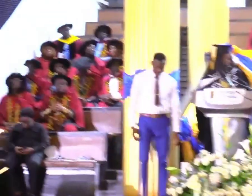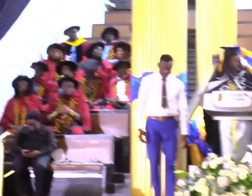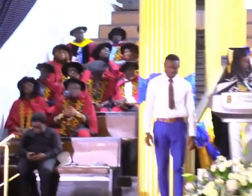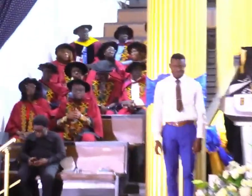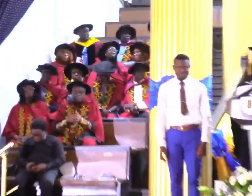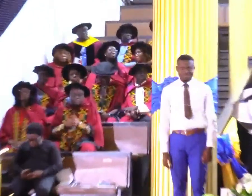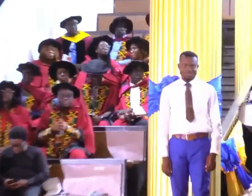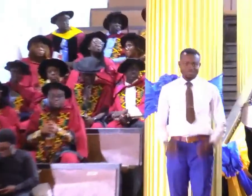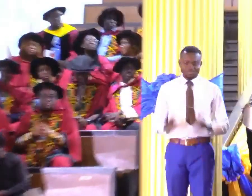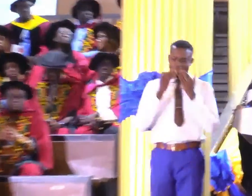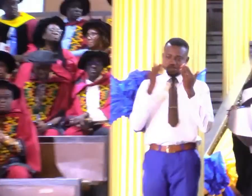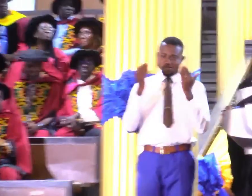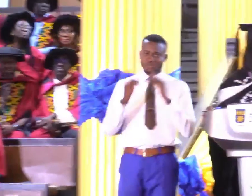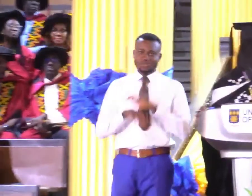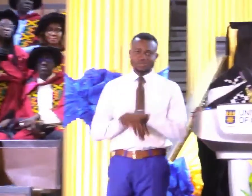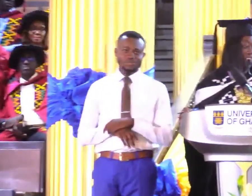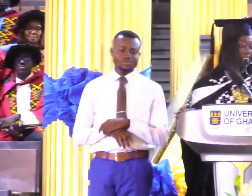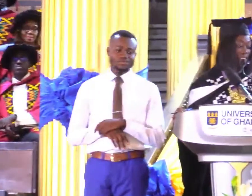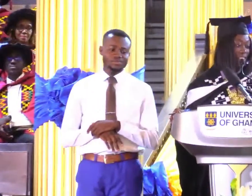Thank you.